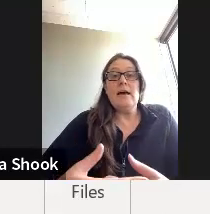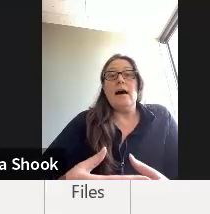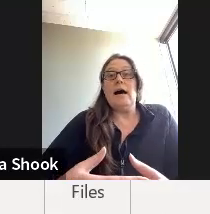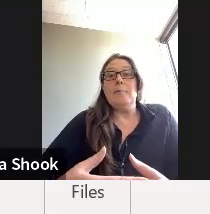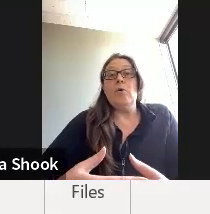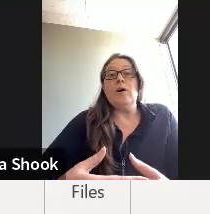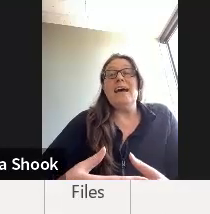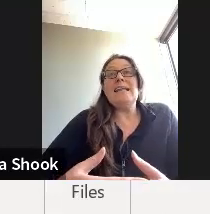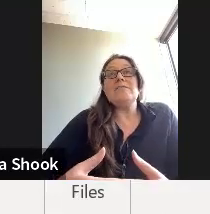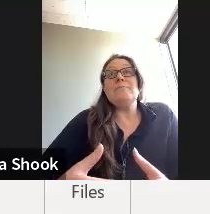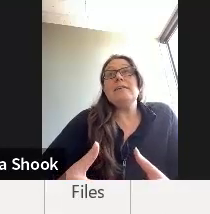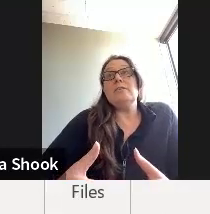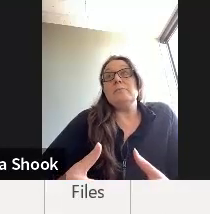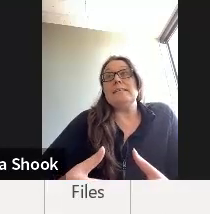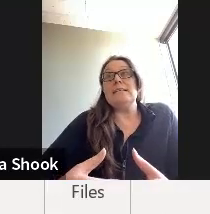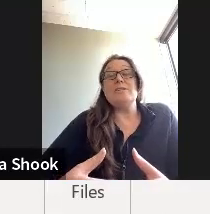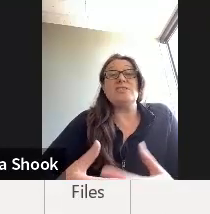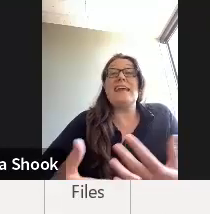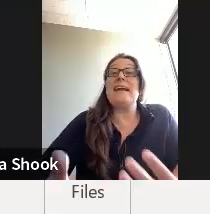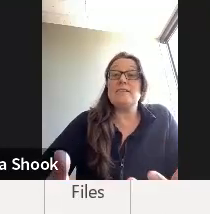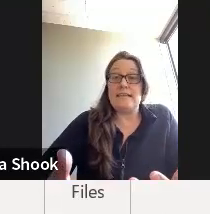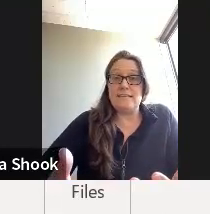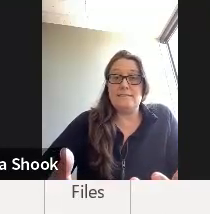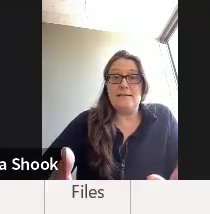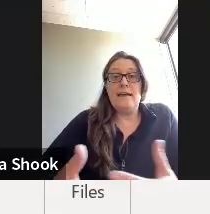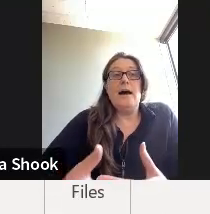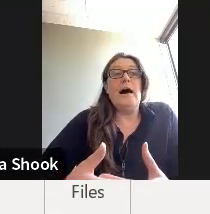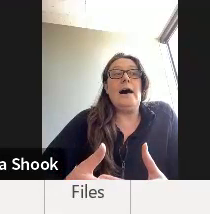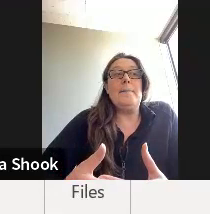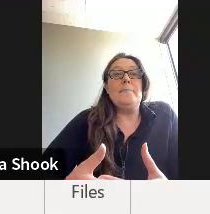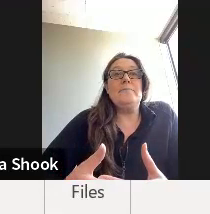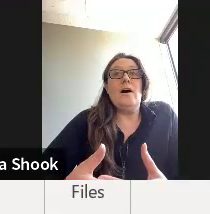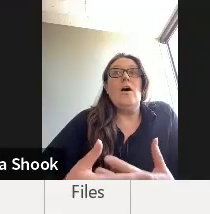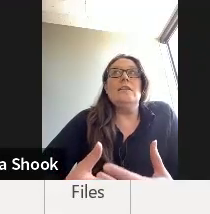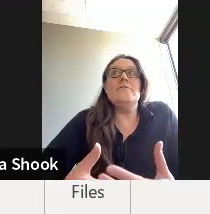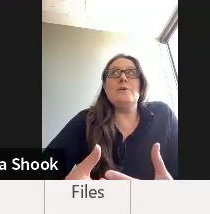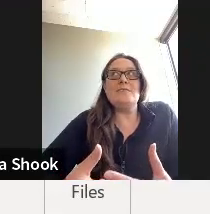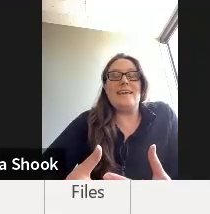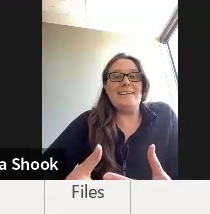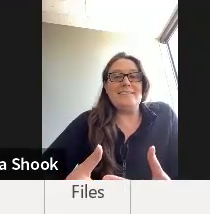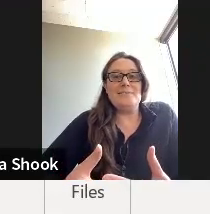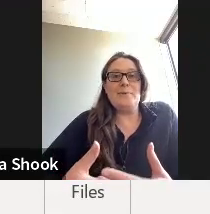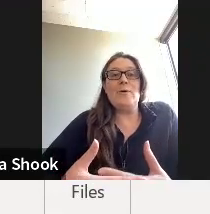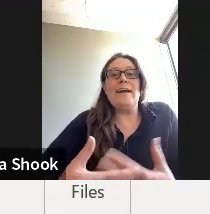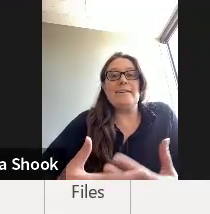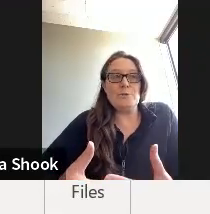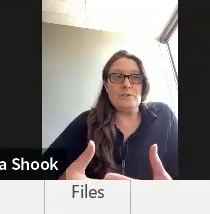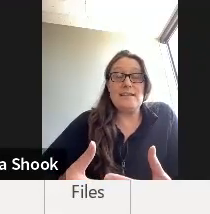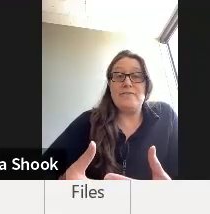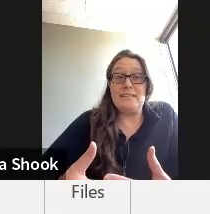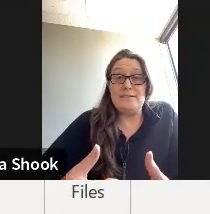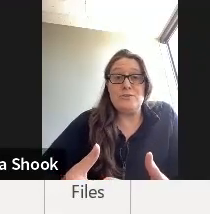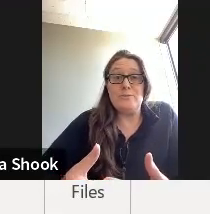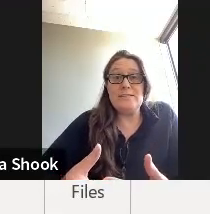complexity, or not even medical complexity, but just care needs. All of those things require